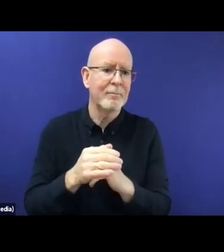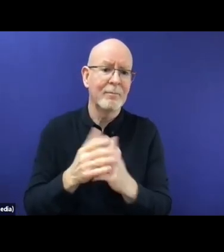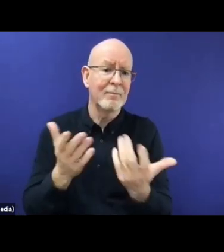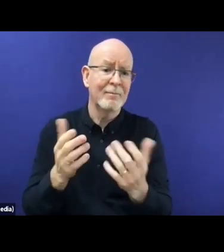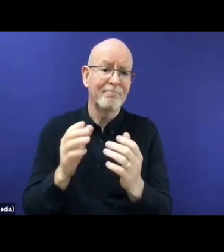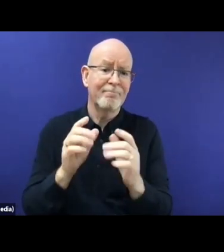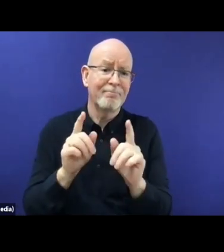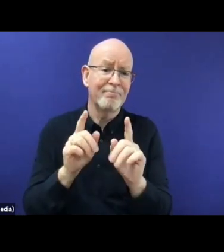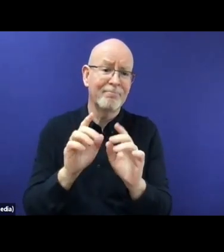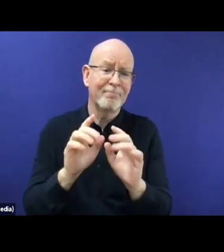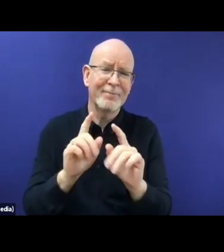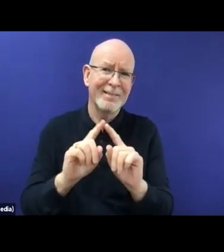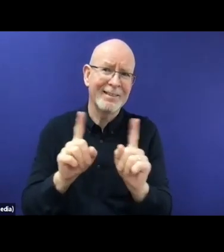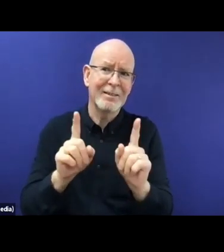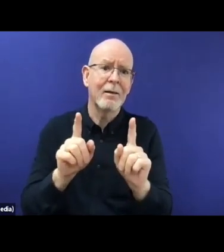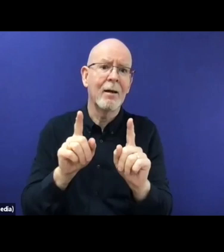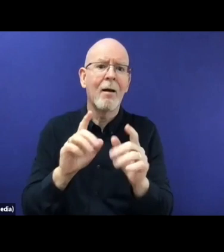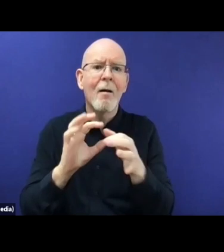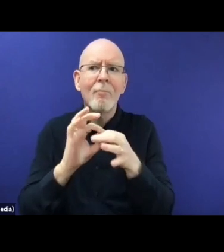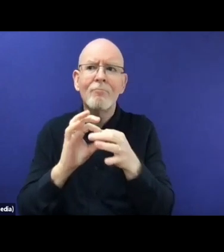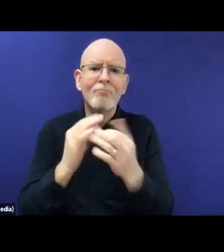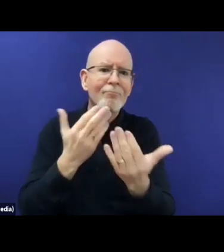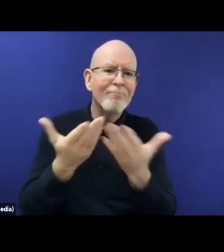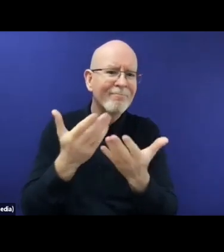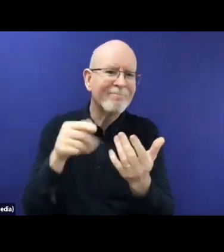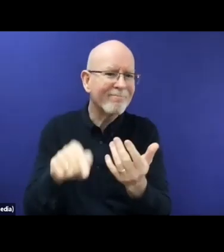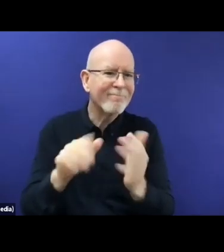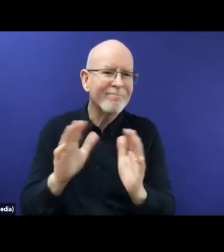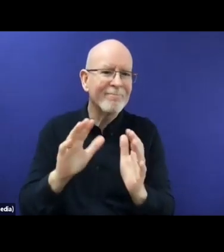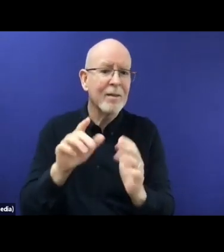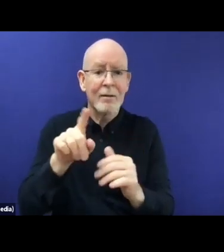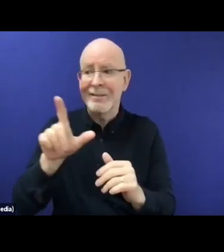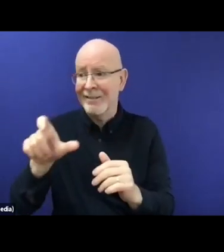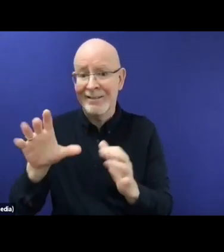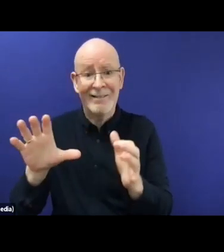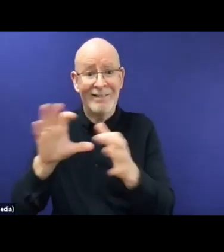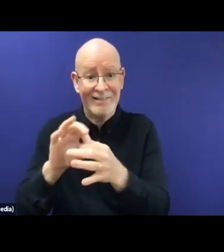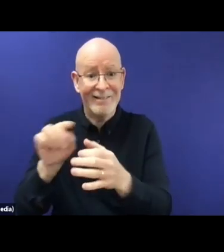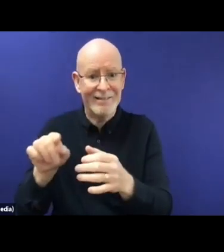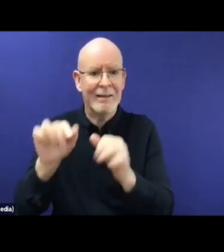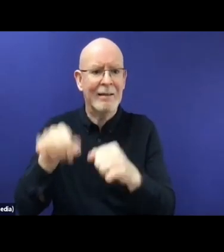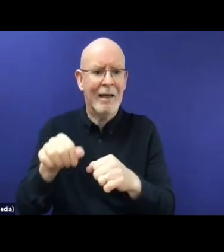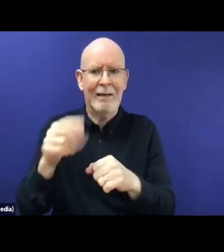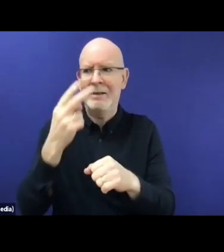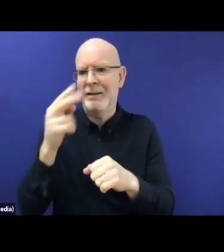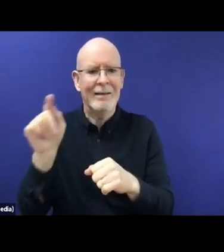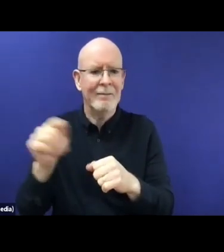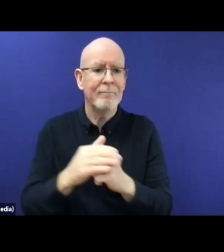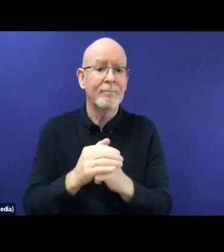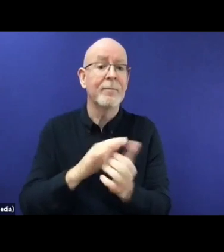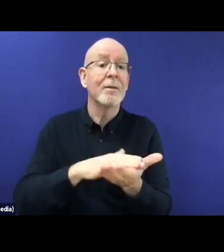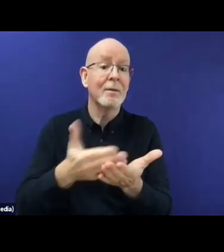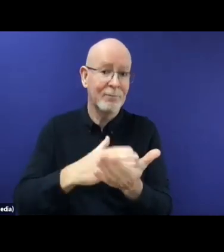pinned to the screen throughout all the presentations. So there is no need to have